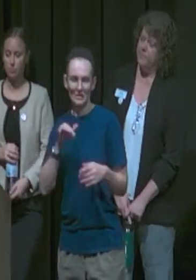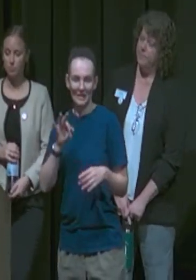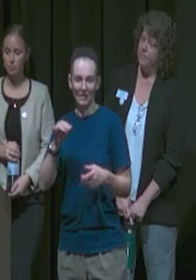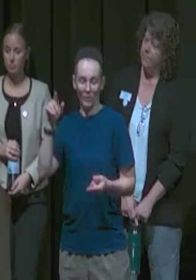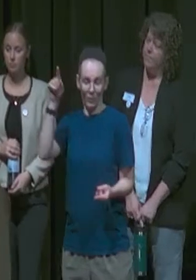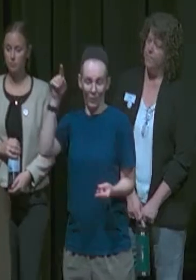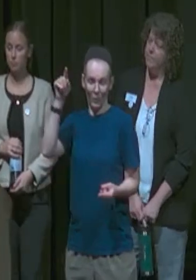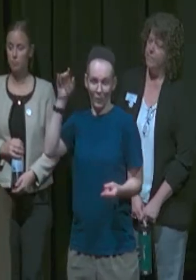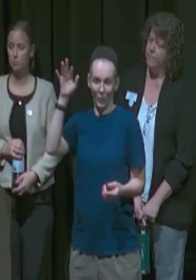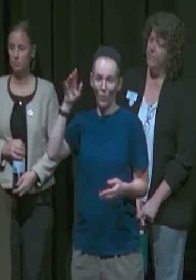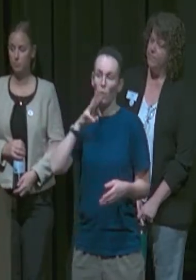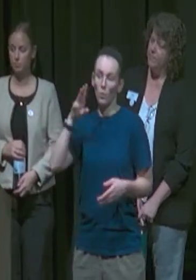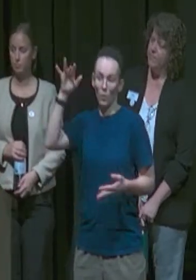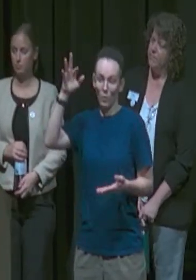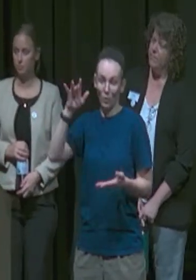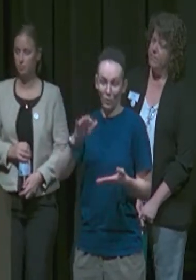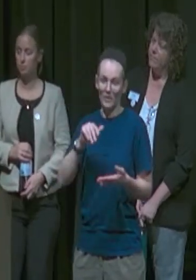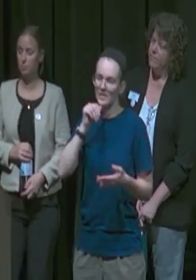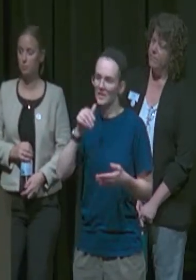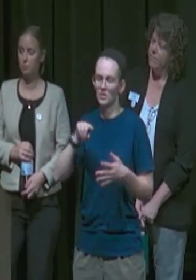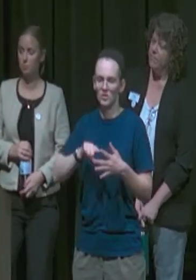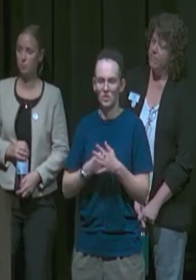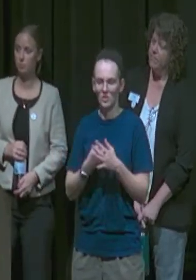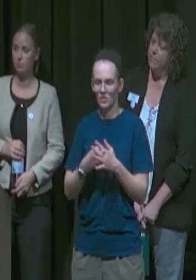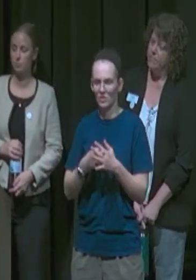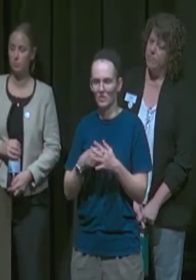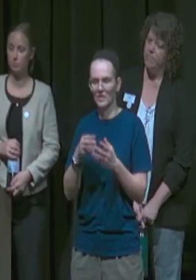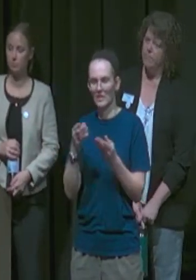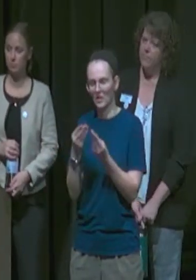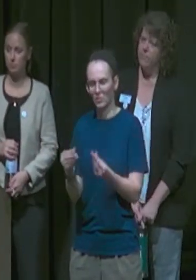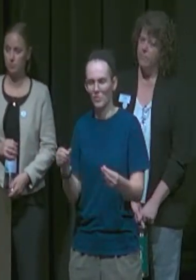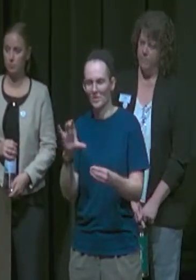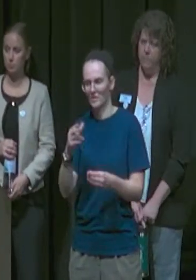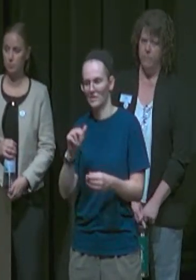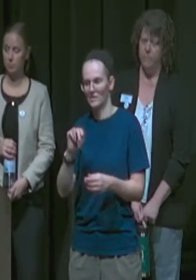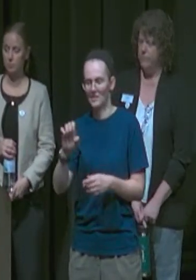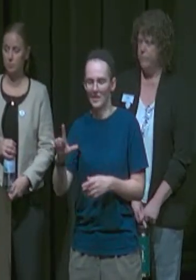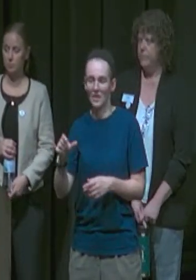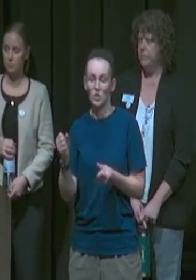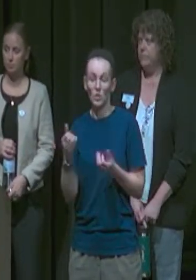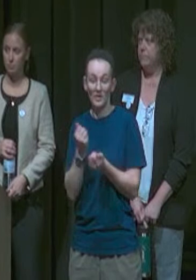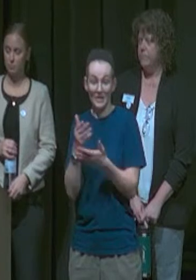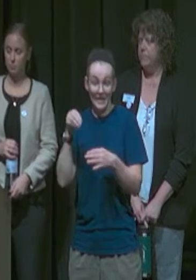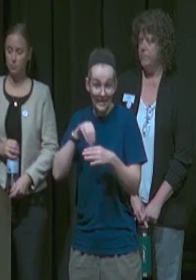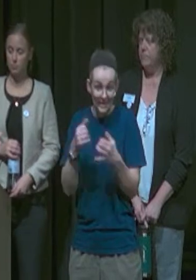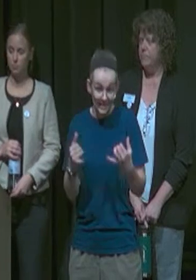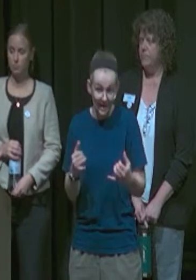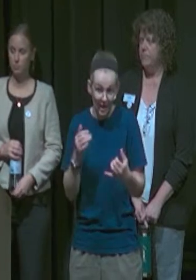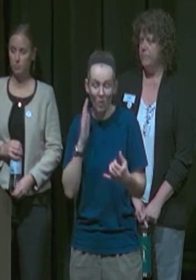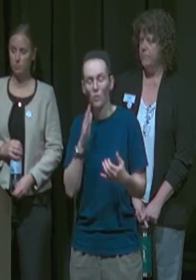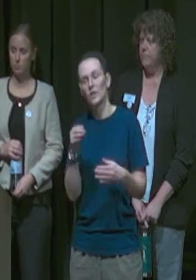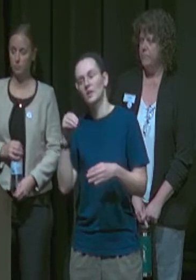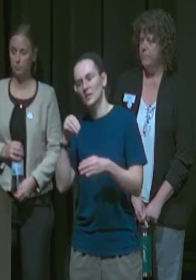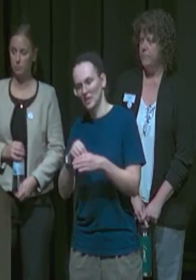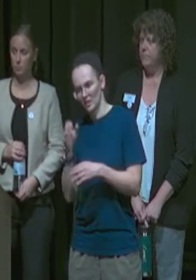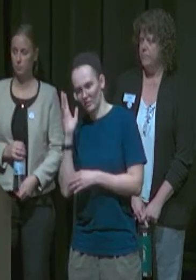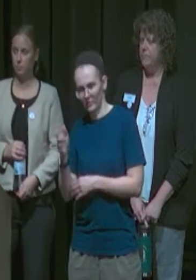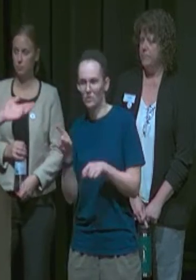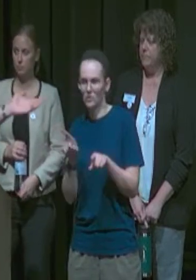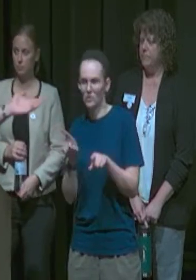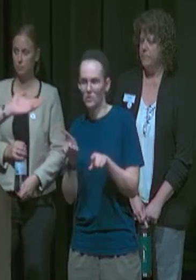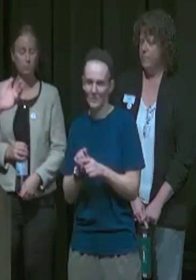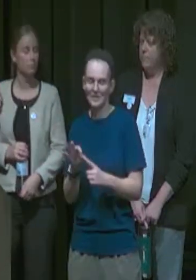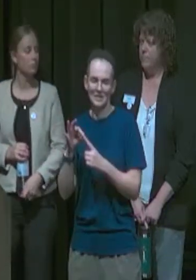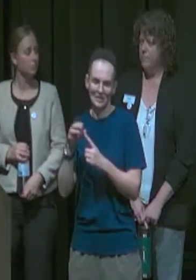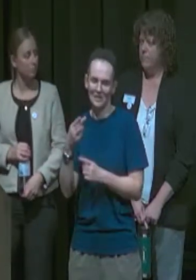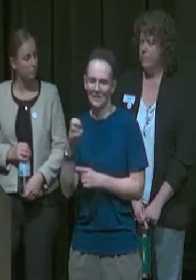feet, it's not going to start carving and eroding the channel. So everything goes in there now, going to go in there in the future,